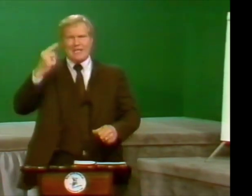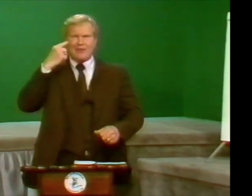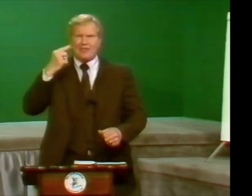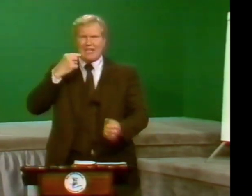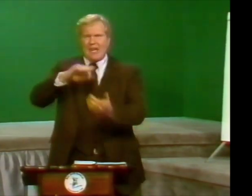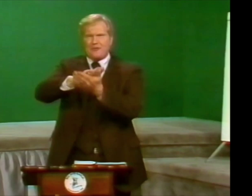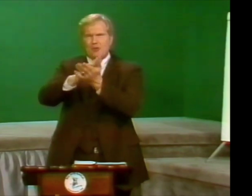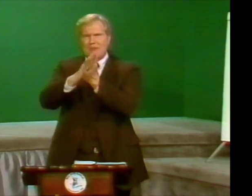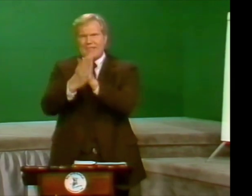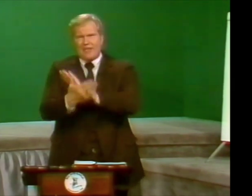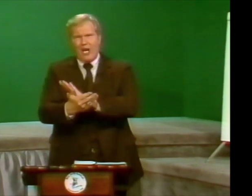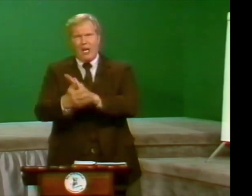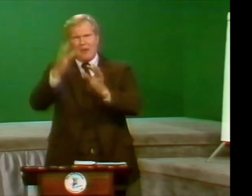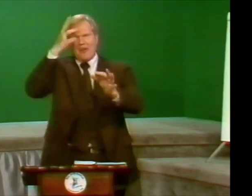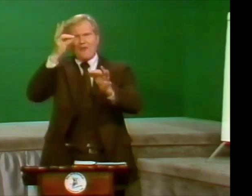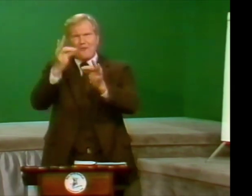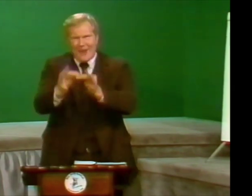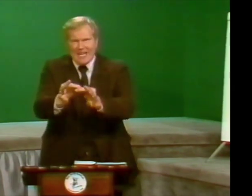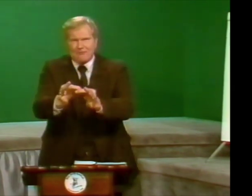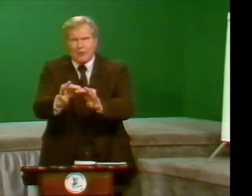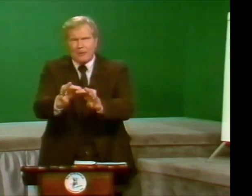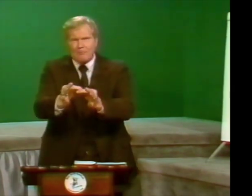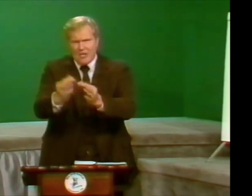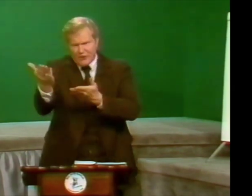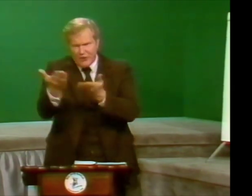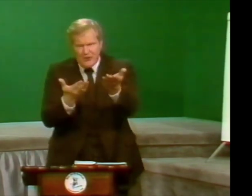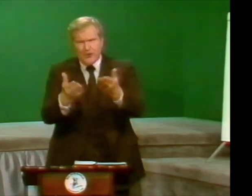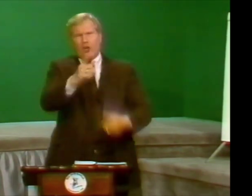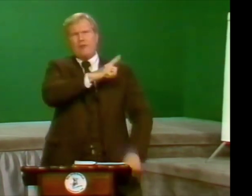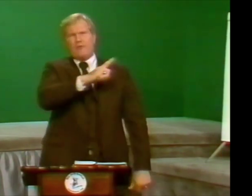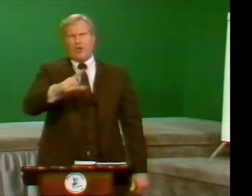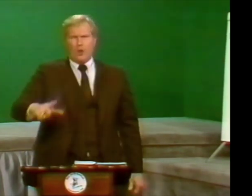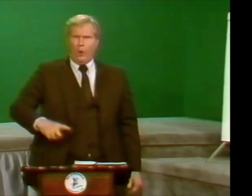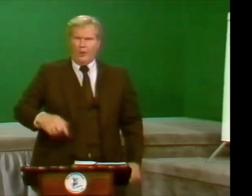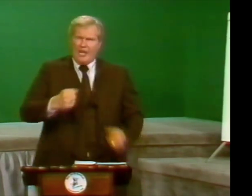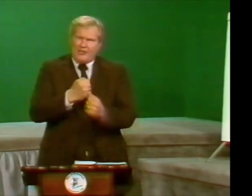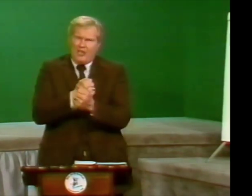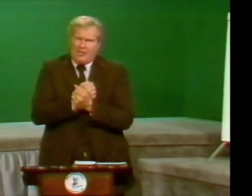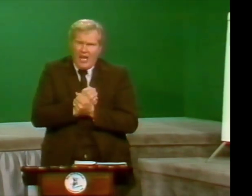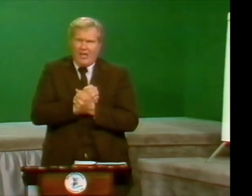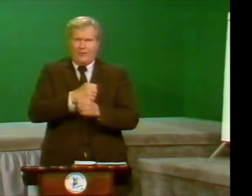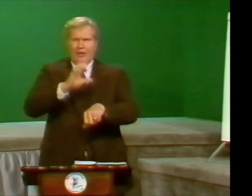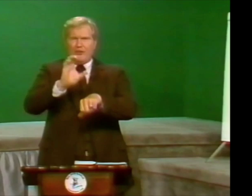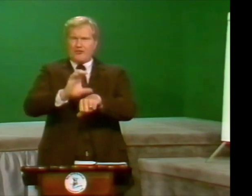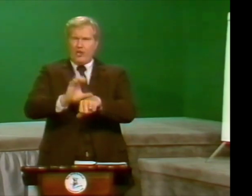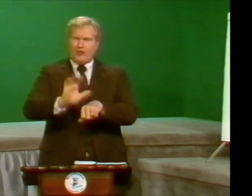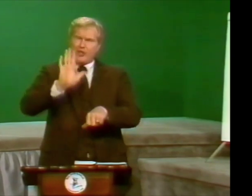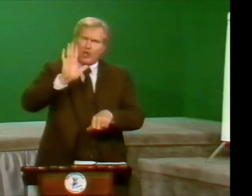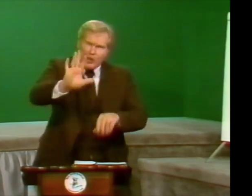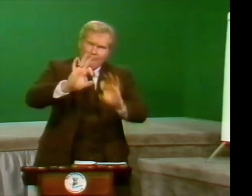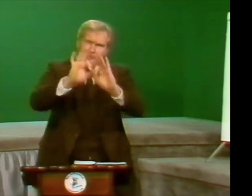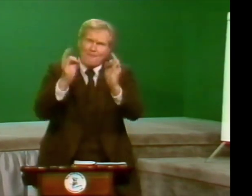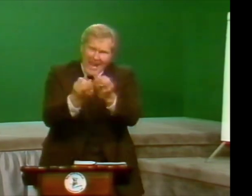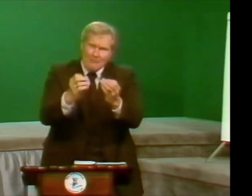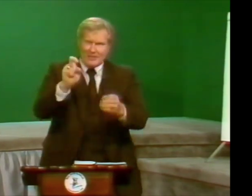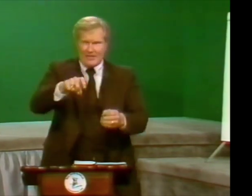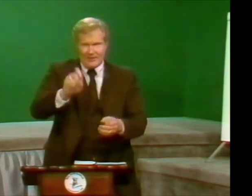the deaf to become faithful, to serve the Lord, to love the church. Your family needs